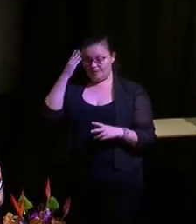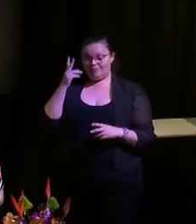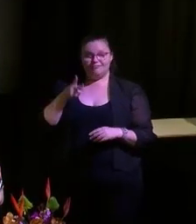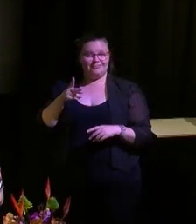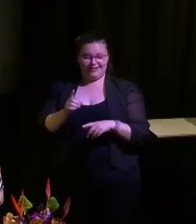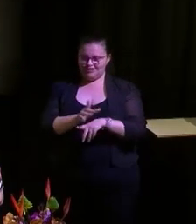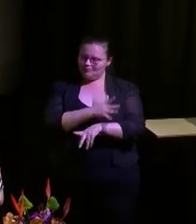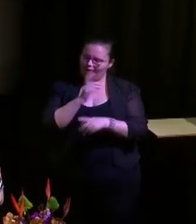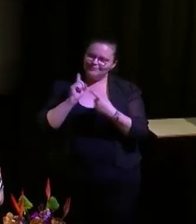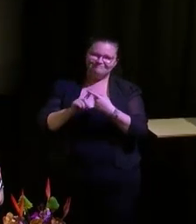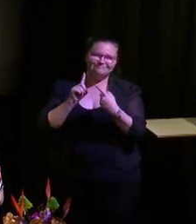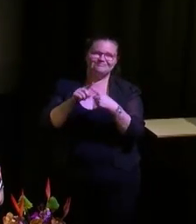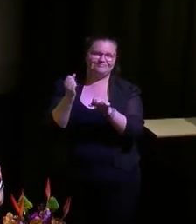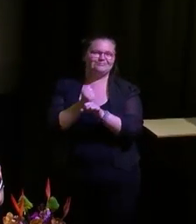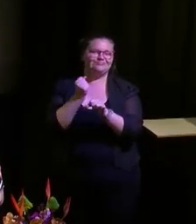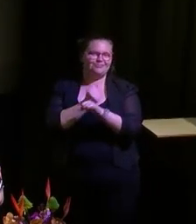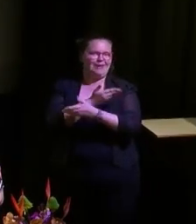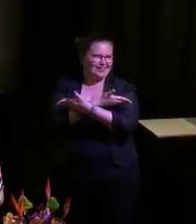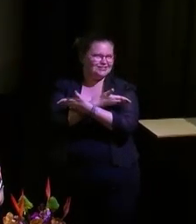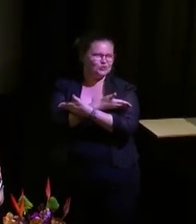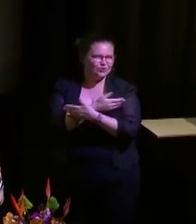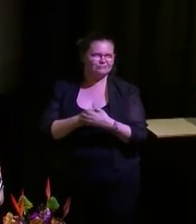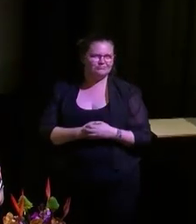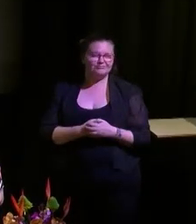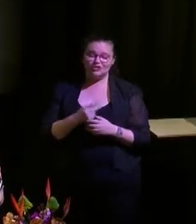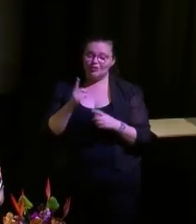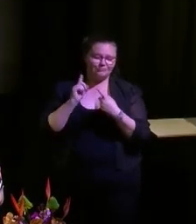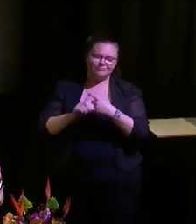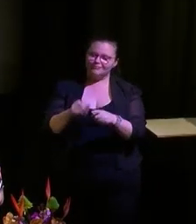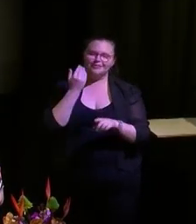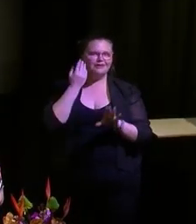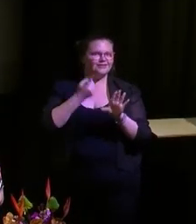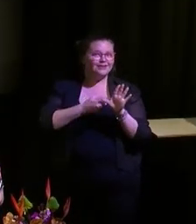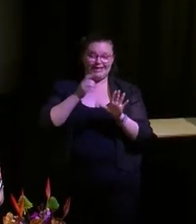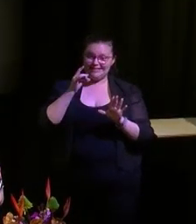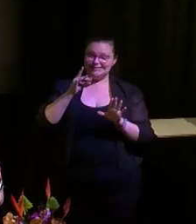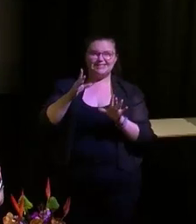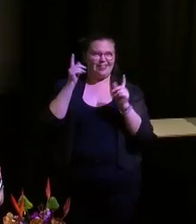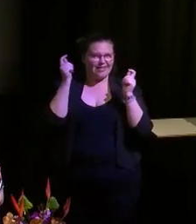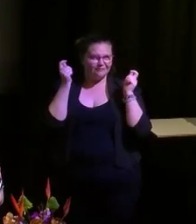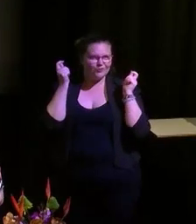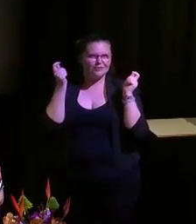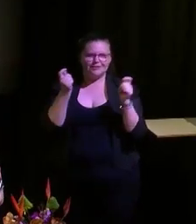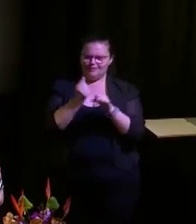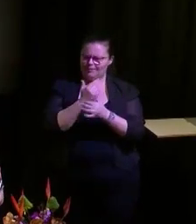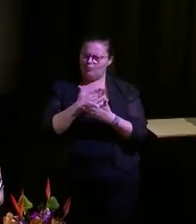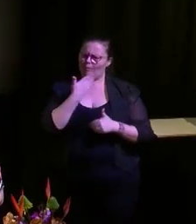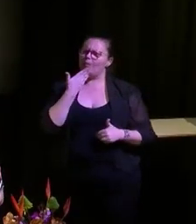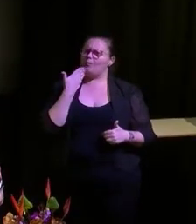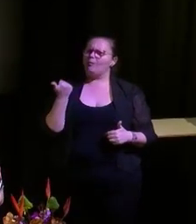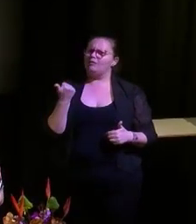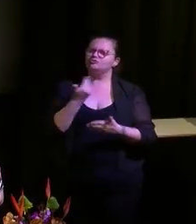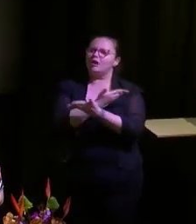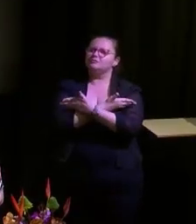inspired to keep making her T-shirts. So each year she did those. And at the 10th anniversary, she made sure she had a really nice one,